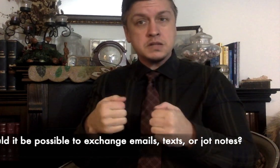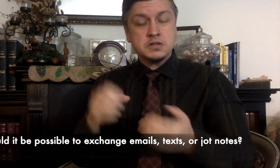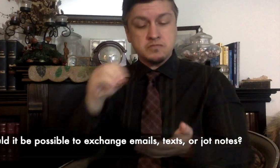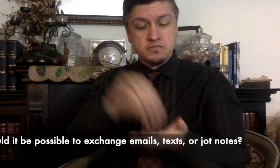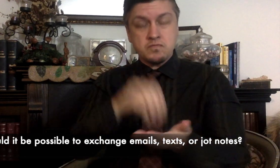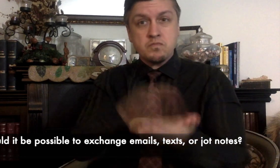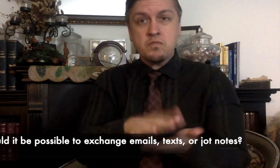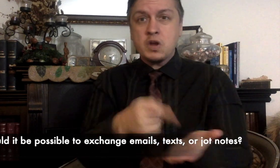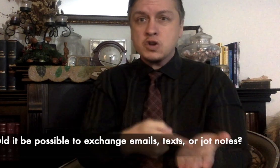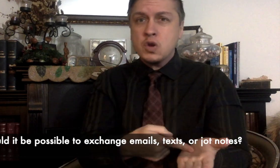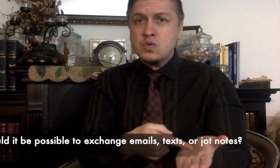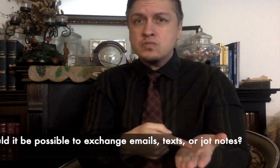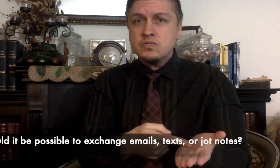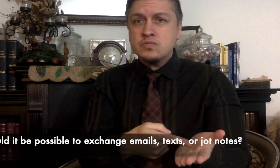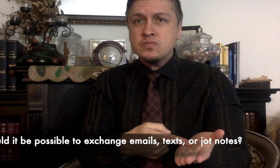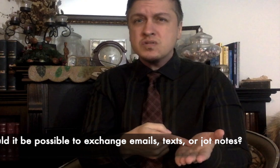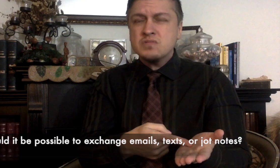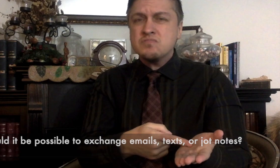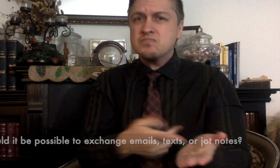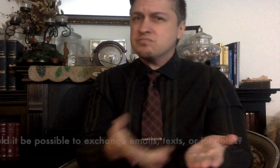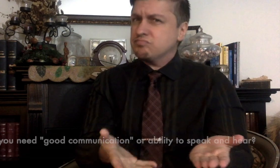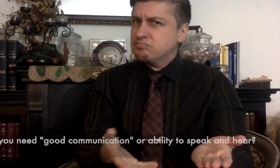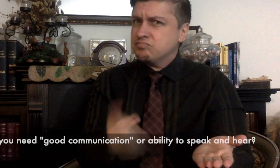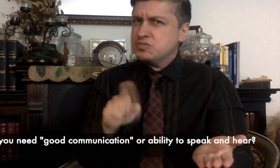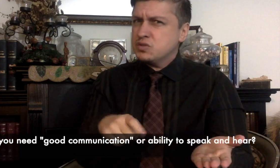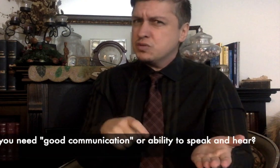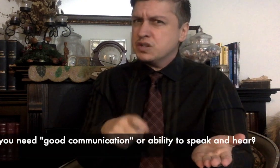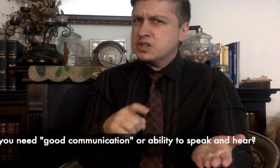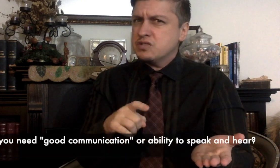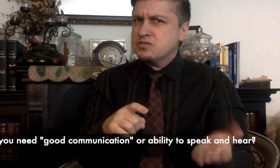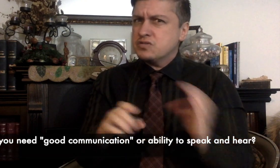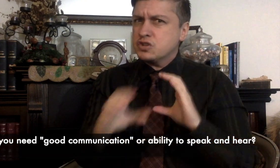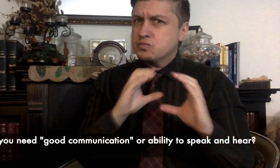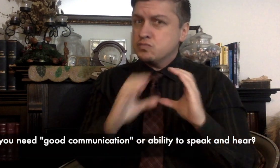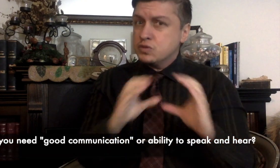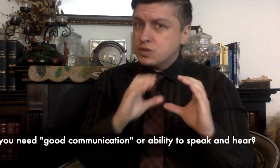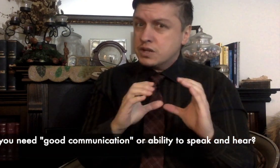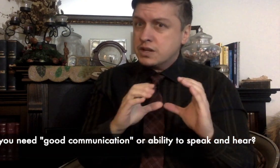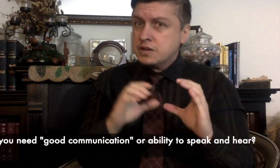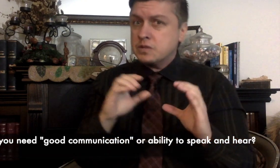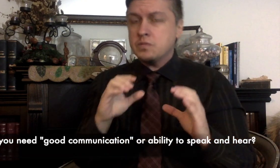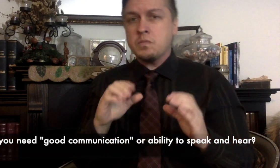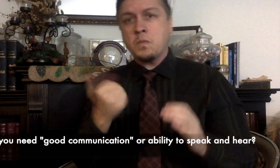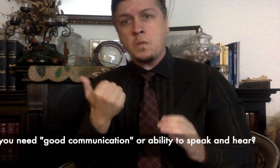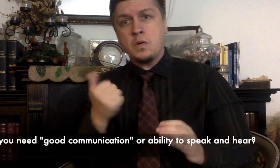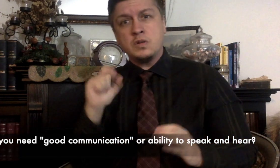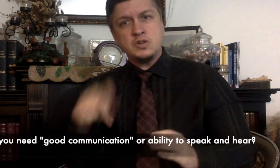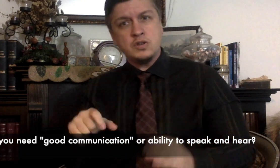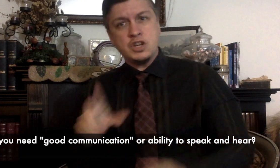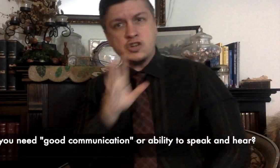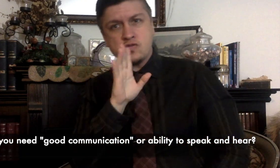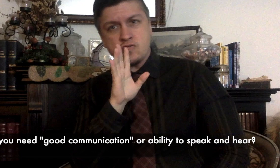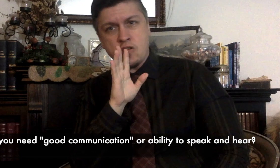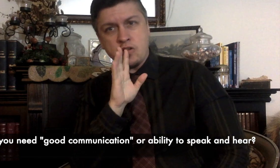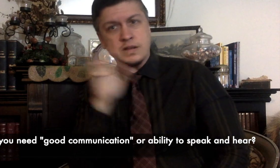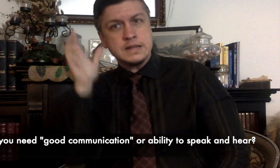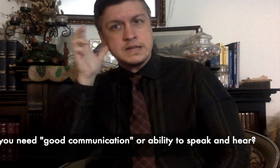text, or just jot down notes? Do you need good communication or the ability to speak and